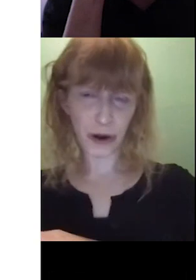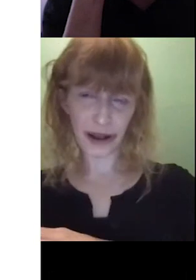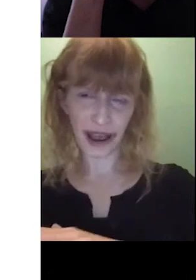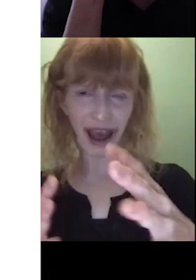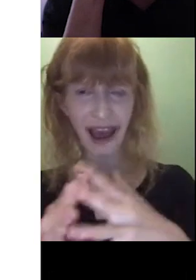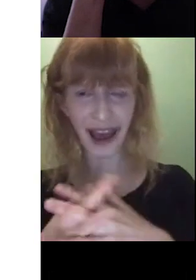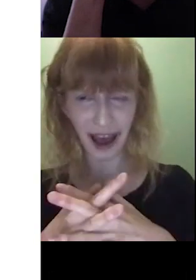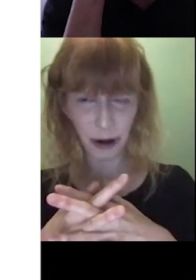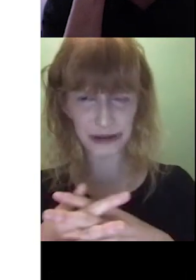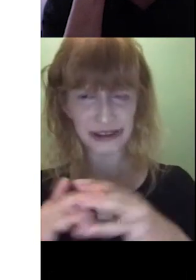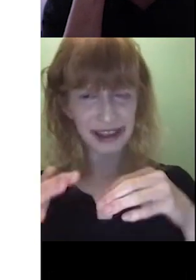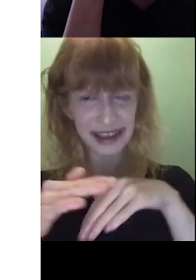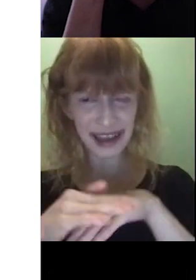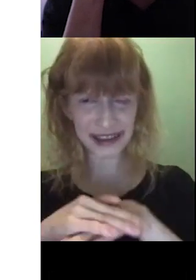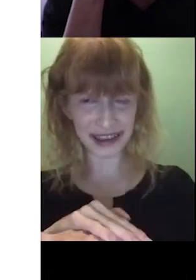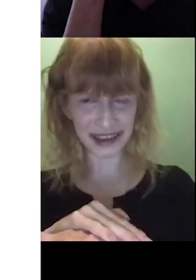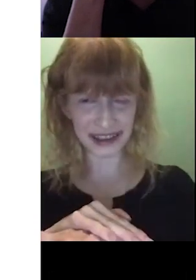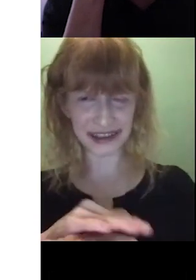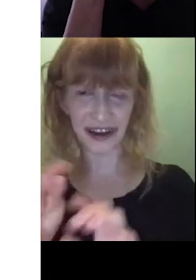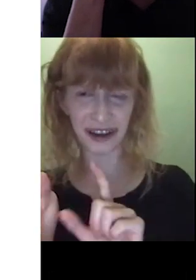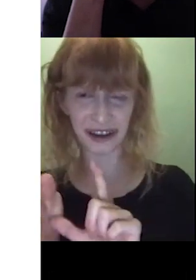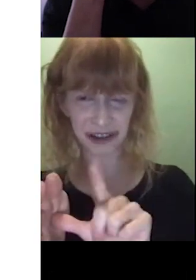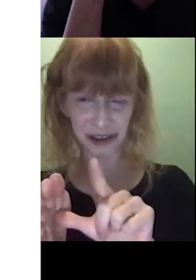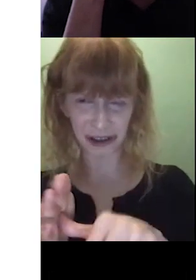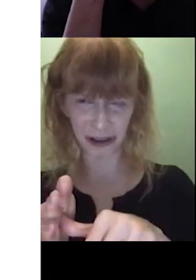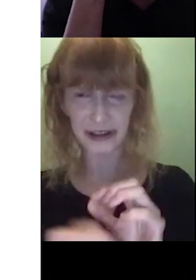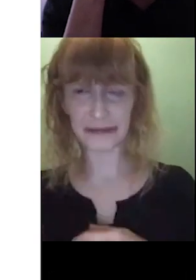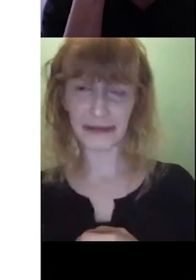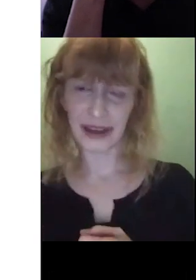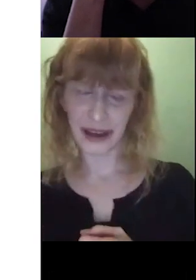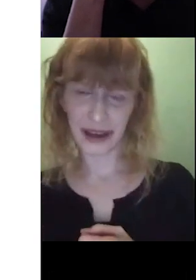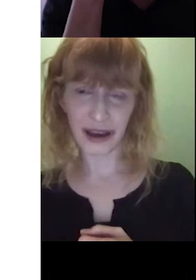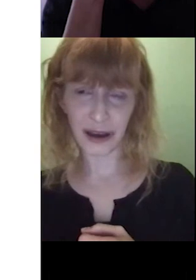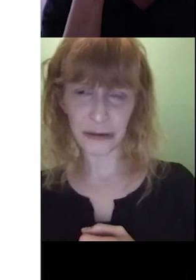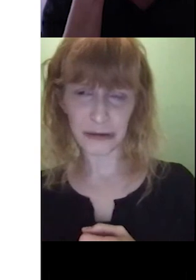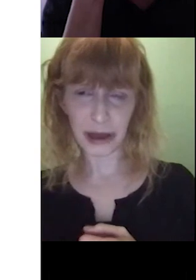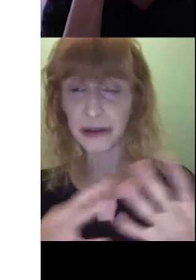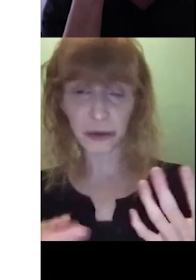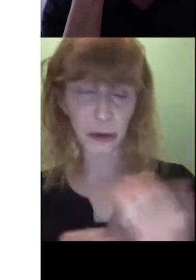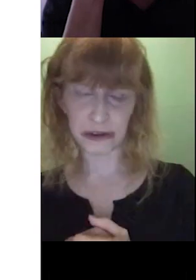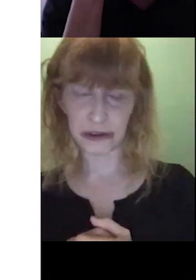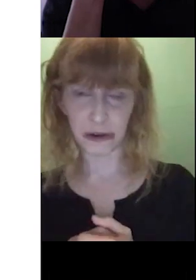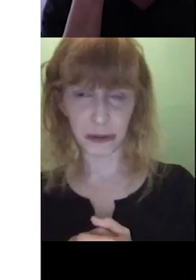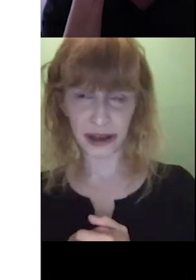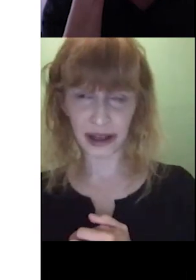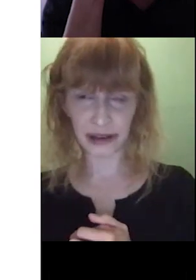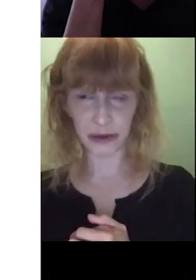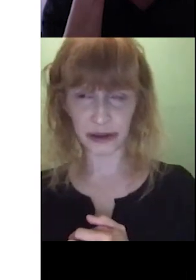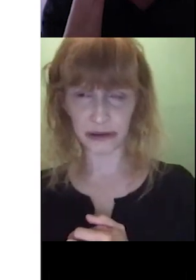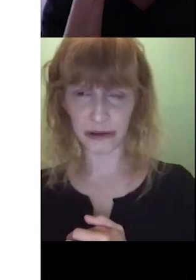Or how did he get inside the clock? And then if we wanted to talk about colours, we could do